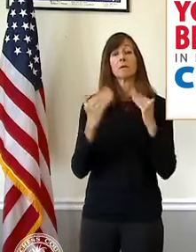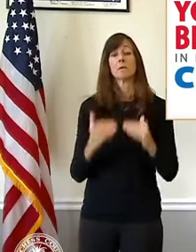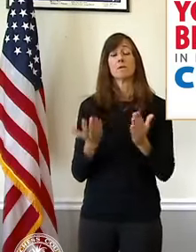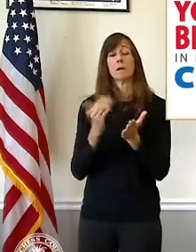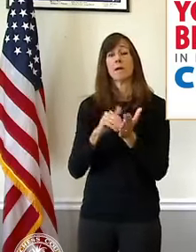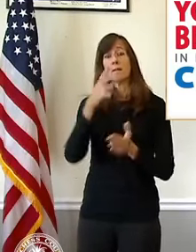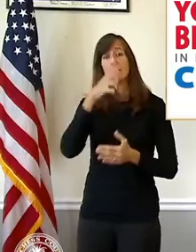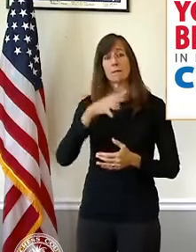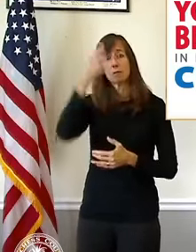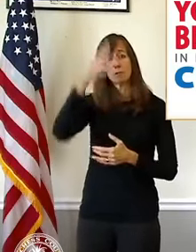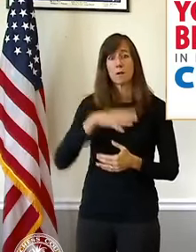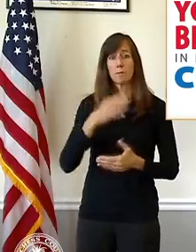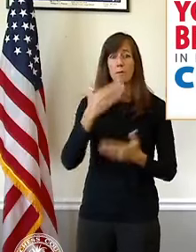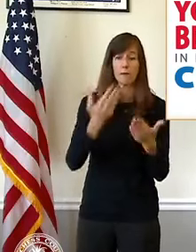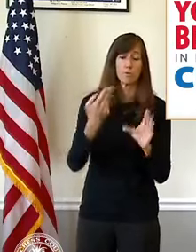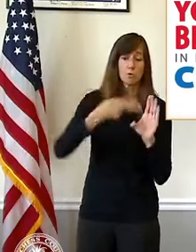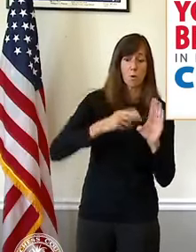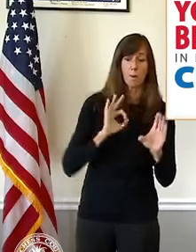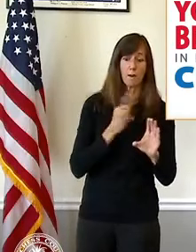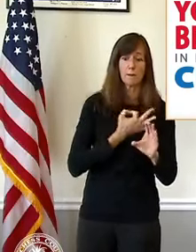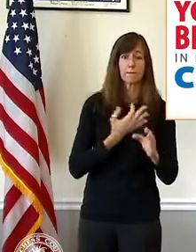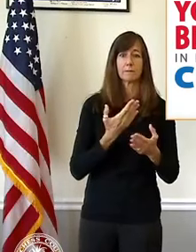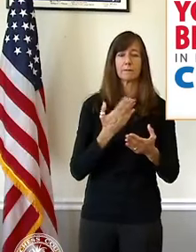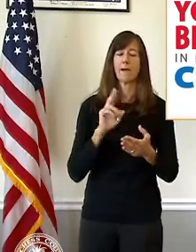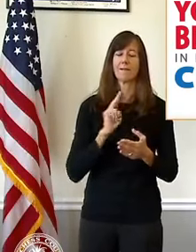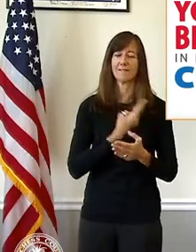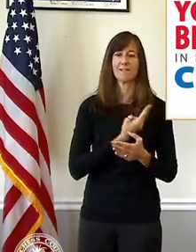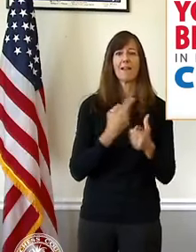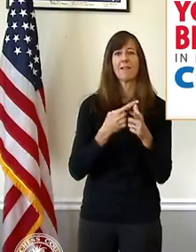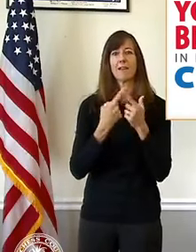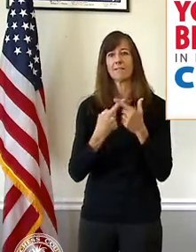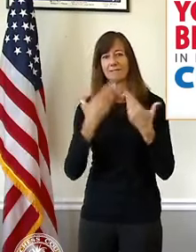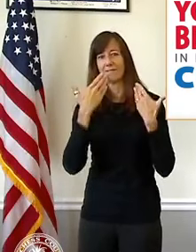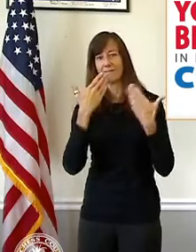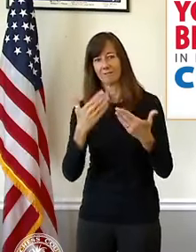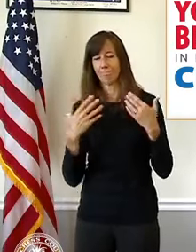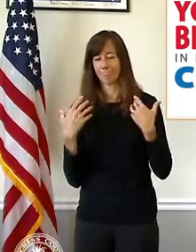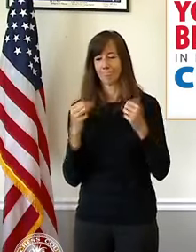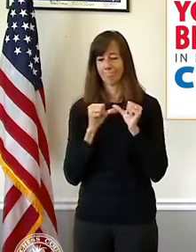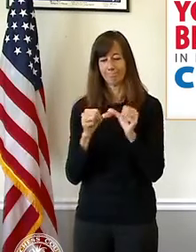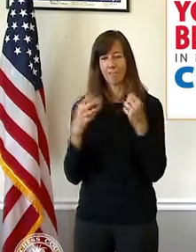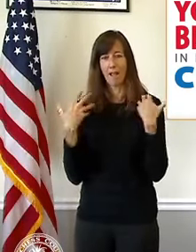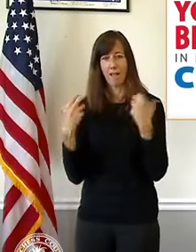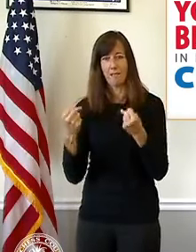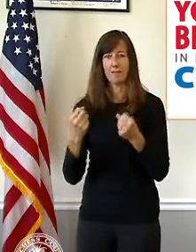In the meantime, stay healthy, be safe, and be kind to each other.